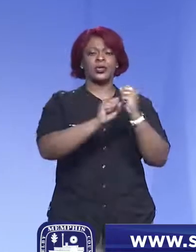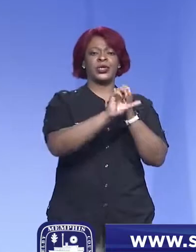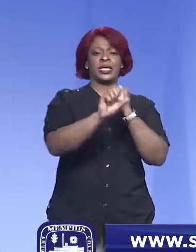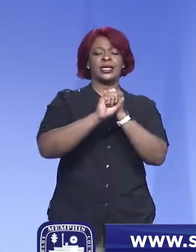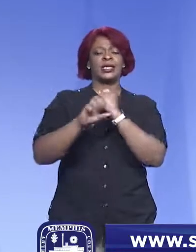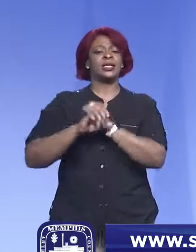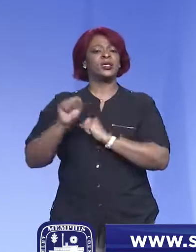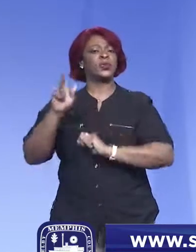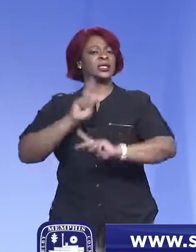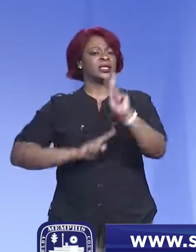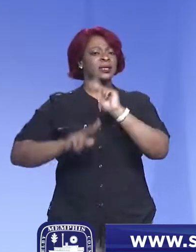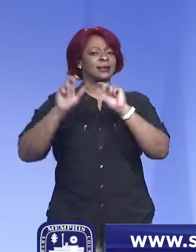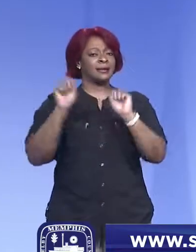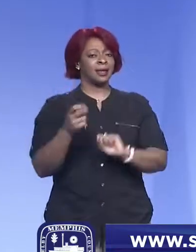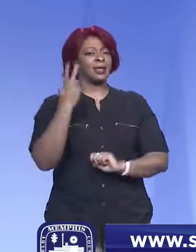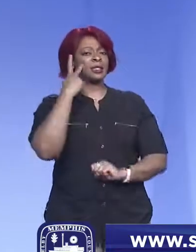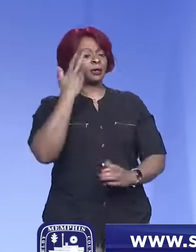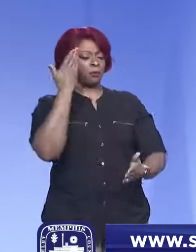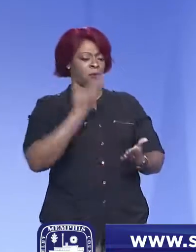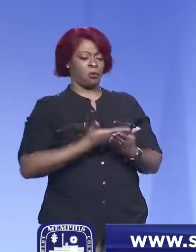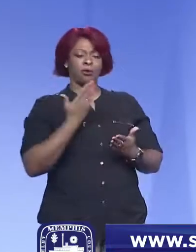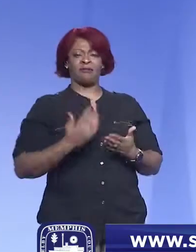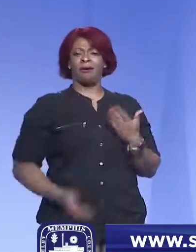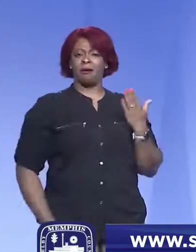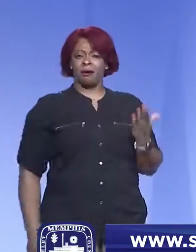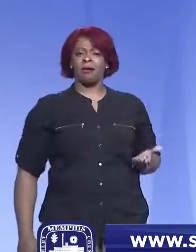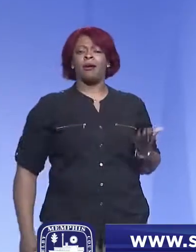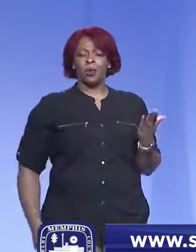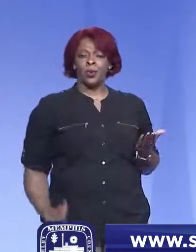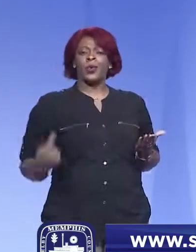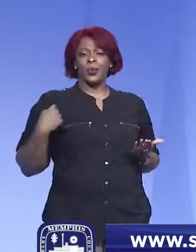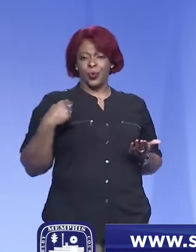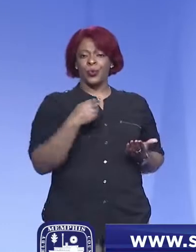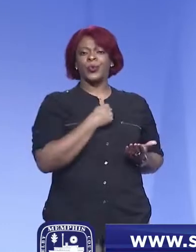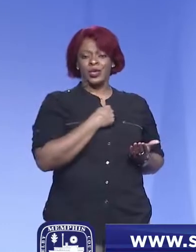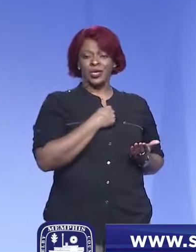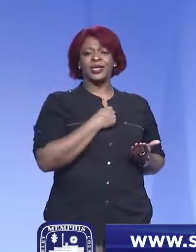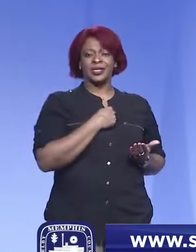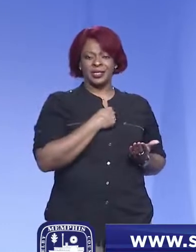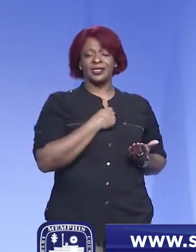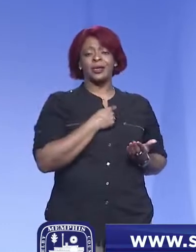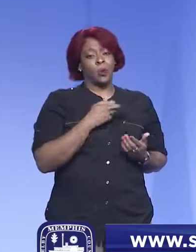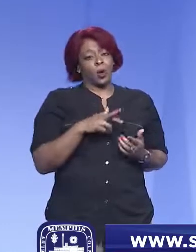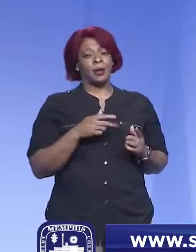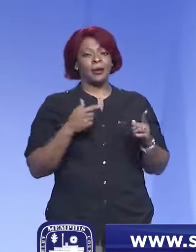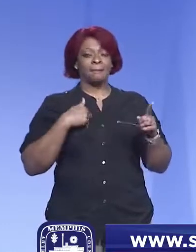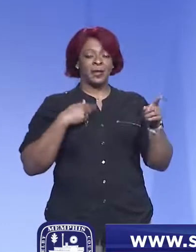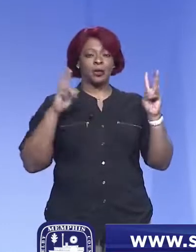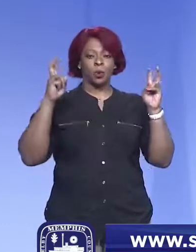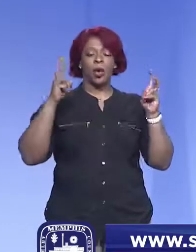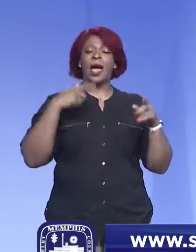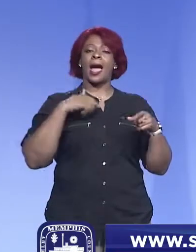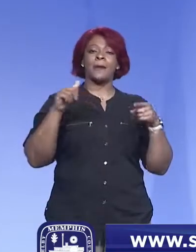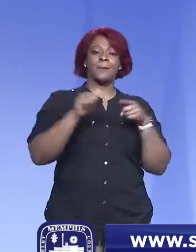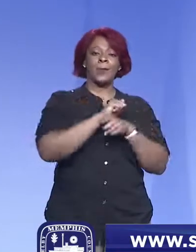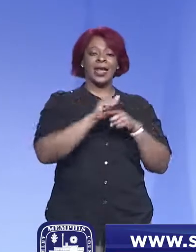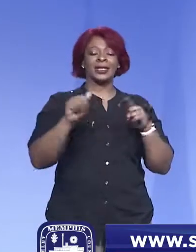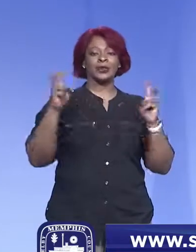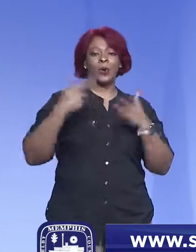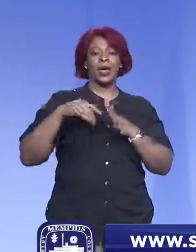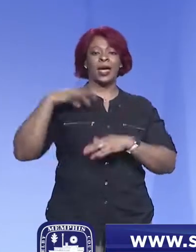that the citizens can see that we're, at least that I'm, quote, practicing what I